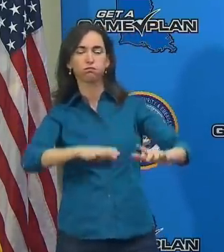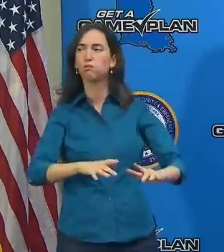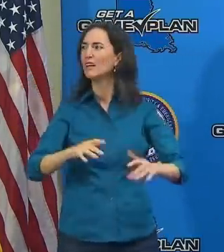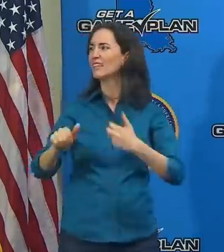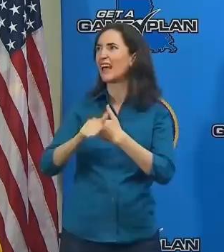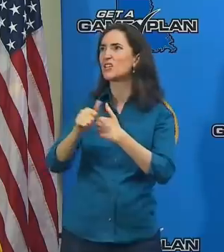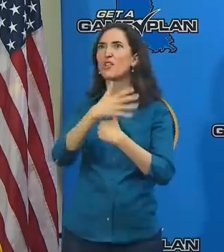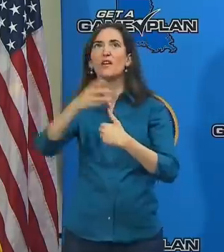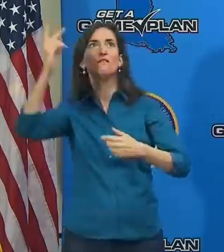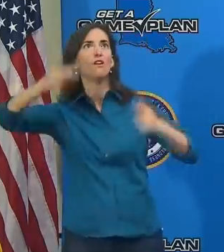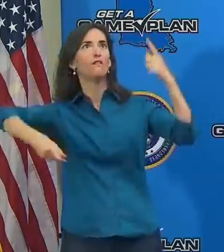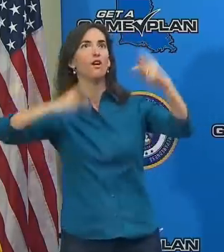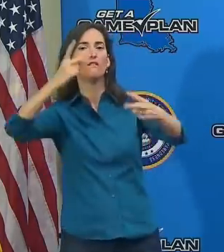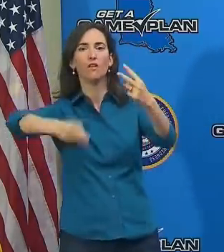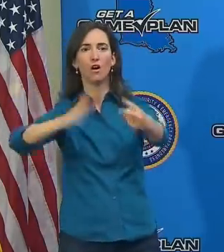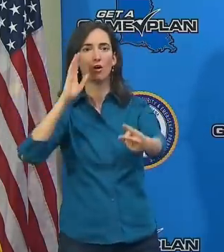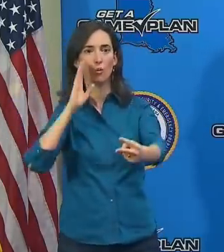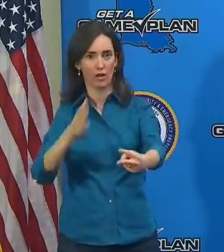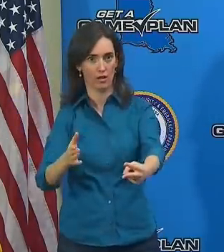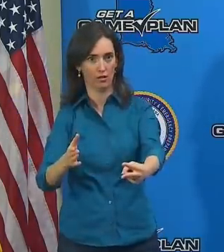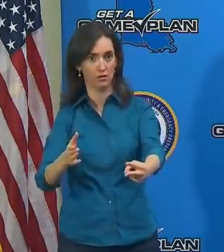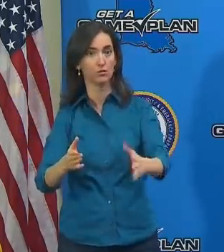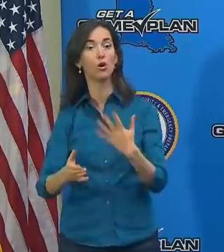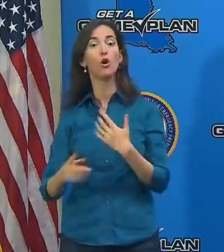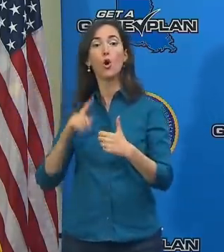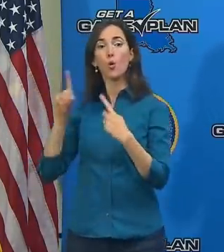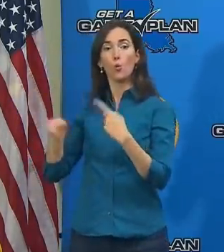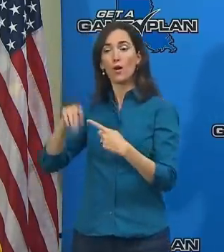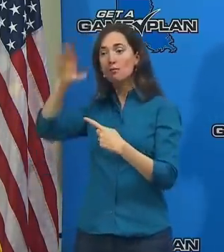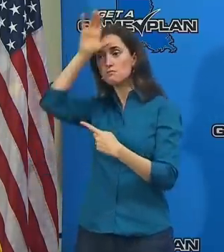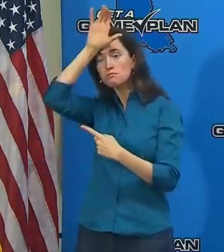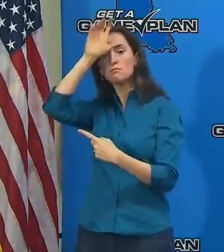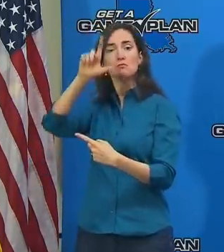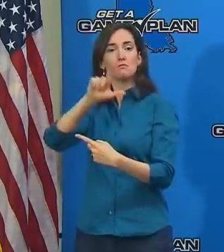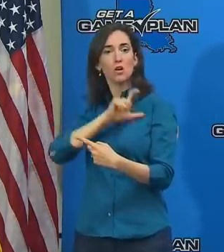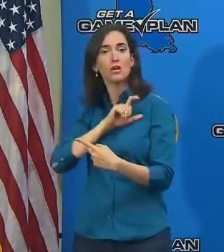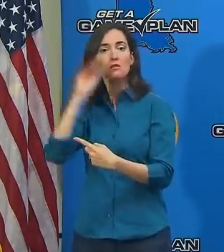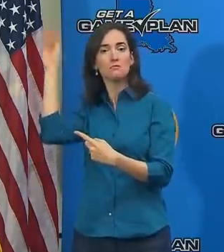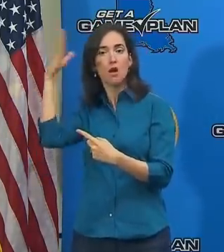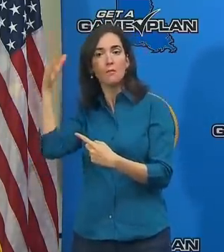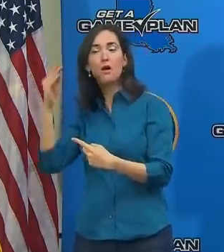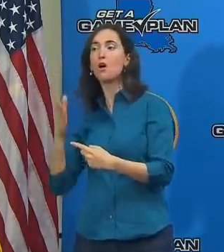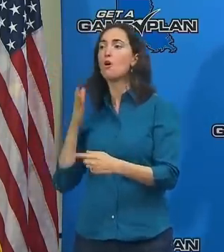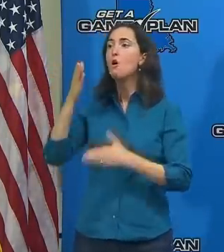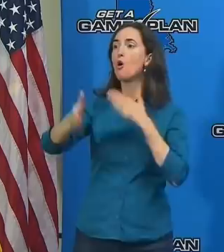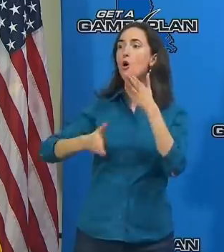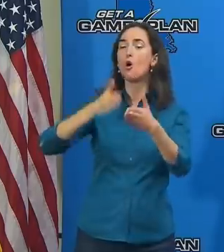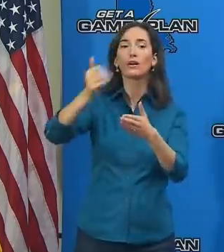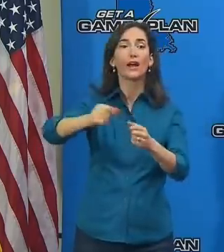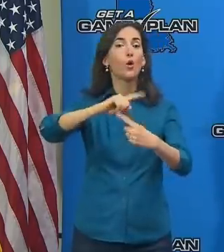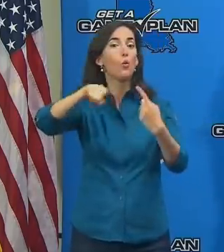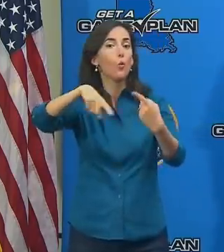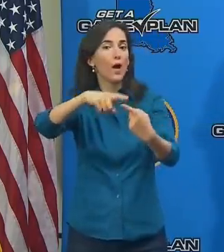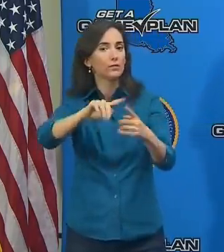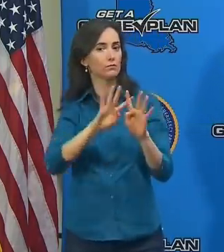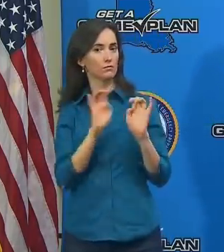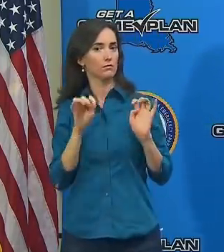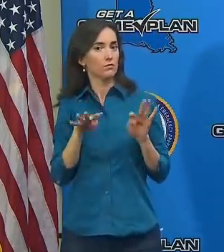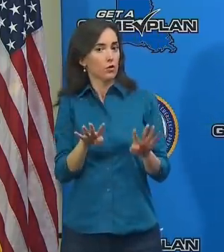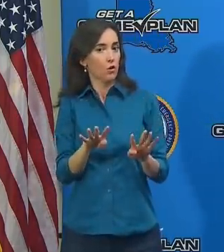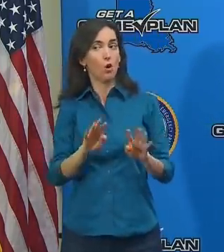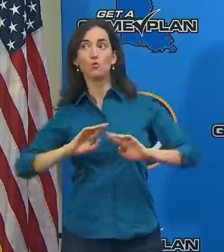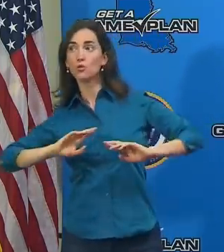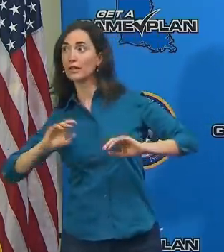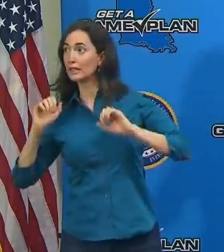you yet how soon it will be before first responders are going to be able to respond to calls for assistance.